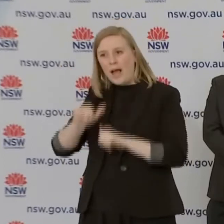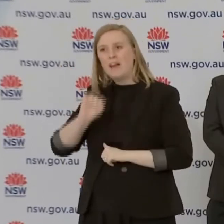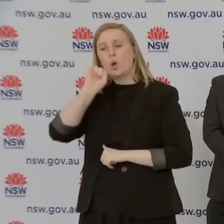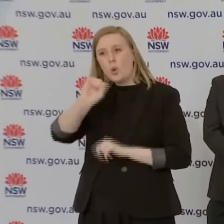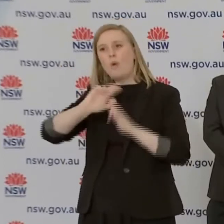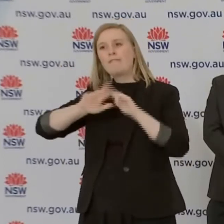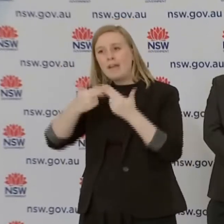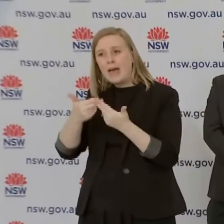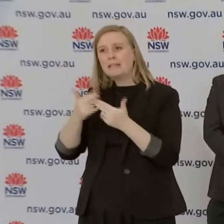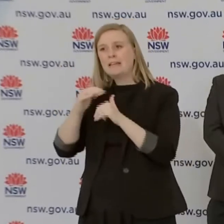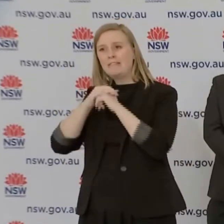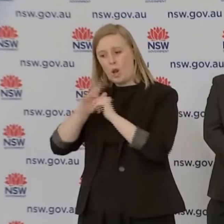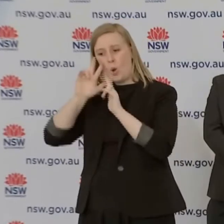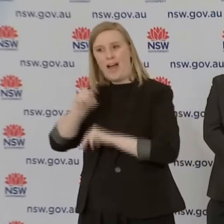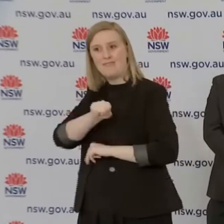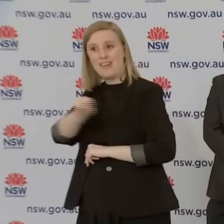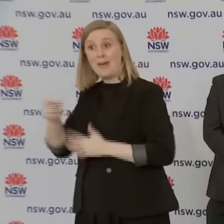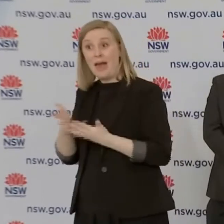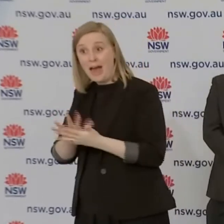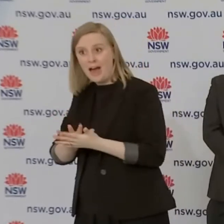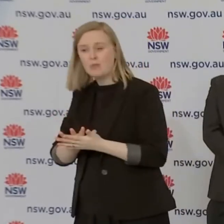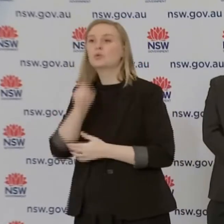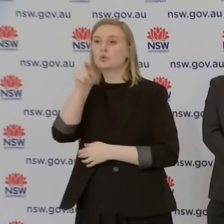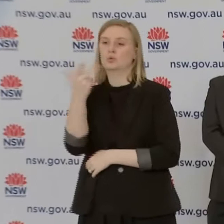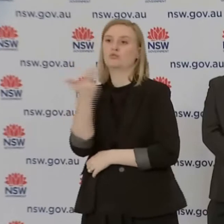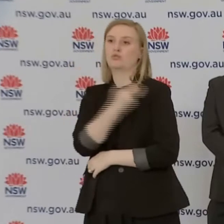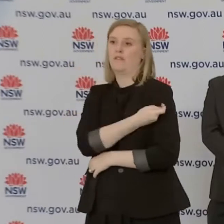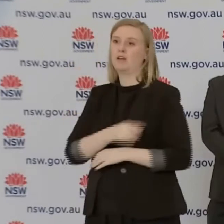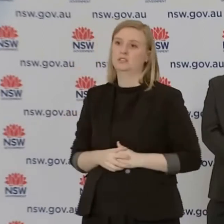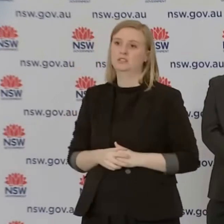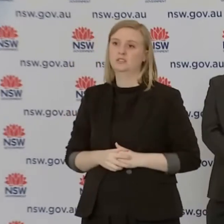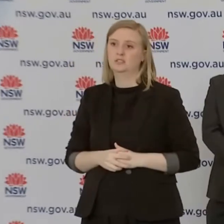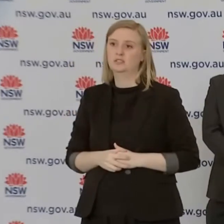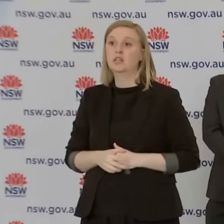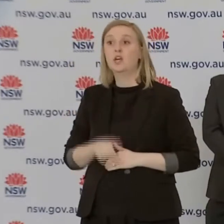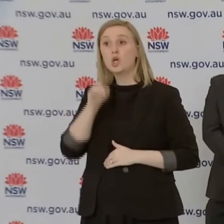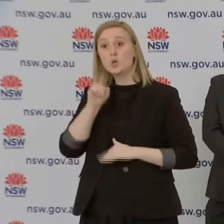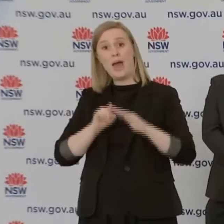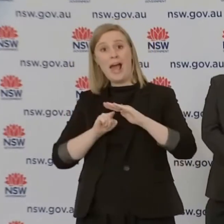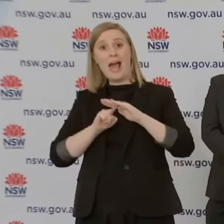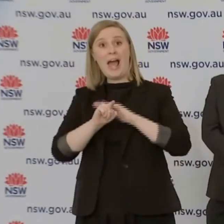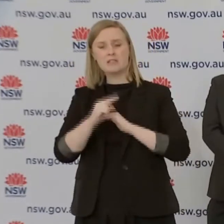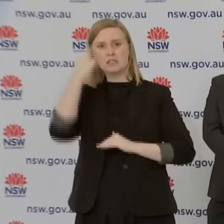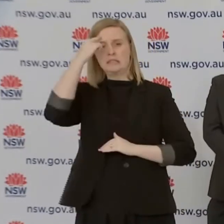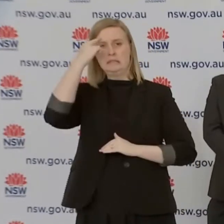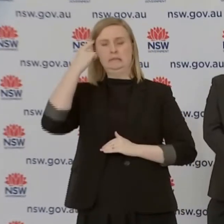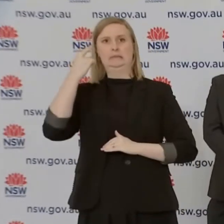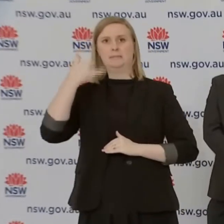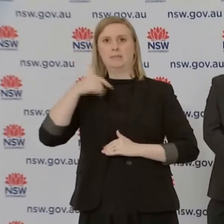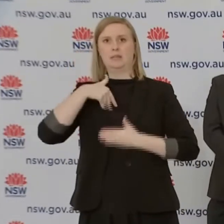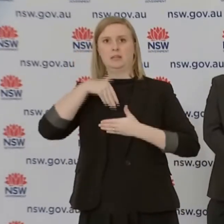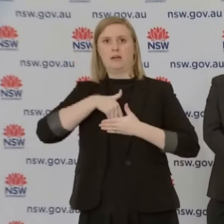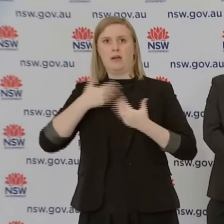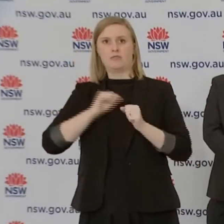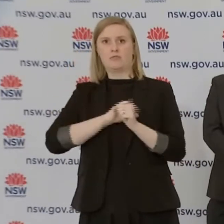time you leave your house, you have to assume you have the virus or anybody you come into contact with has the virus. And can I just stress to